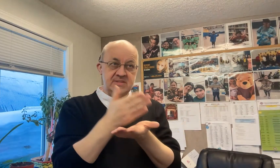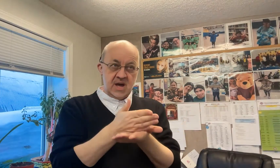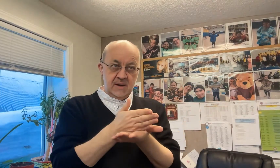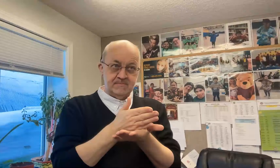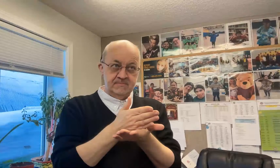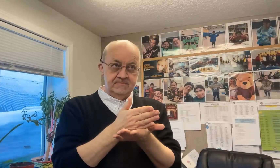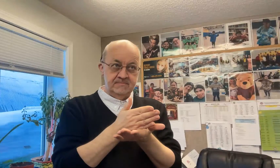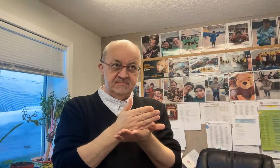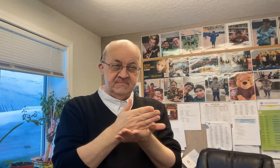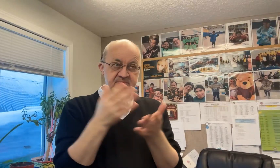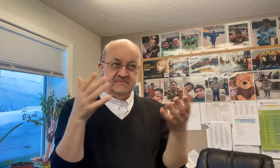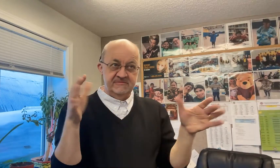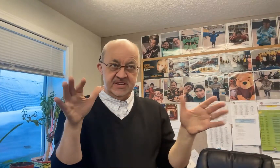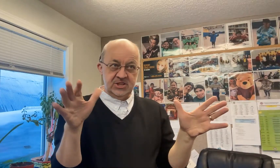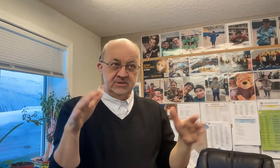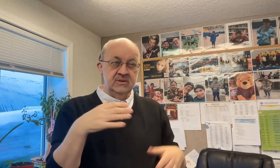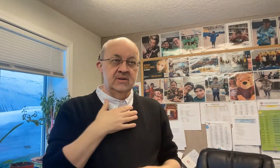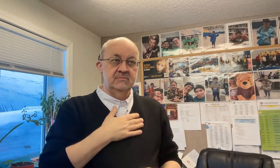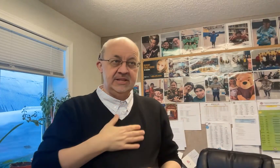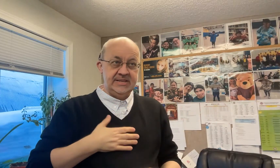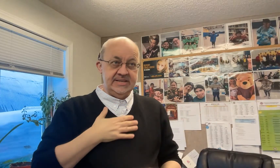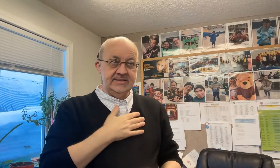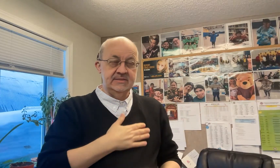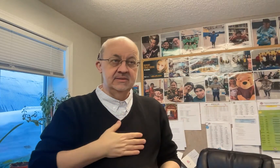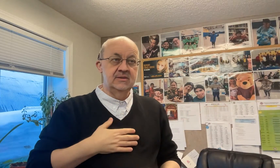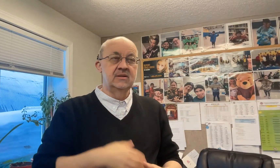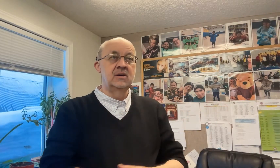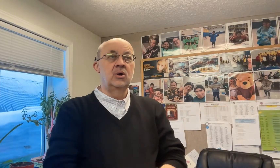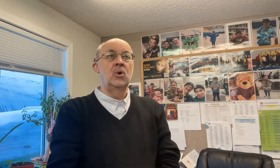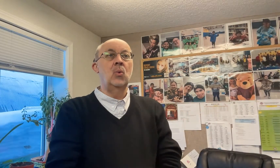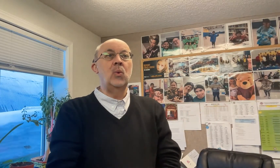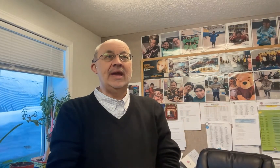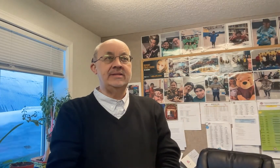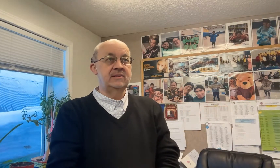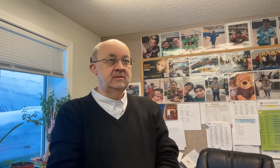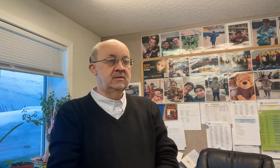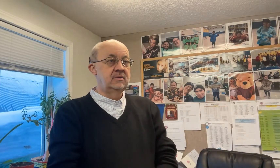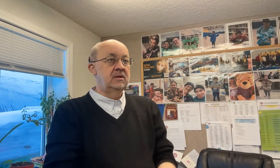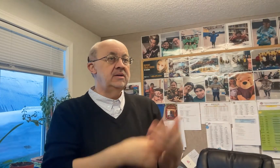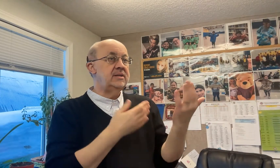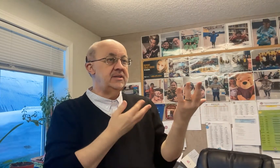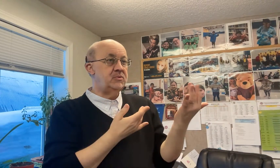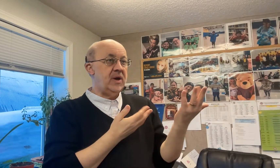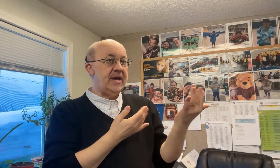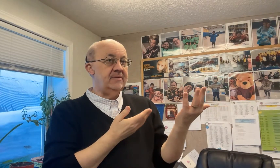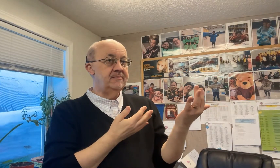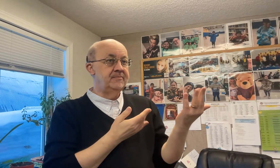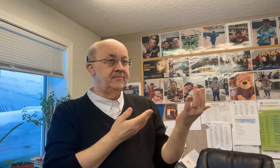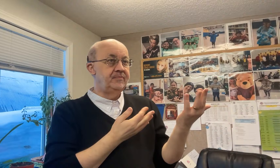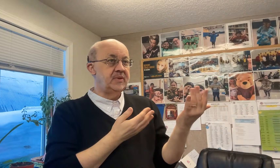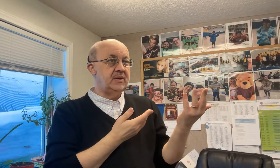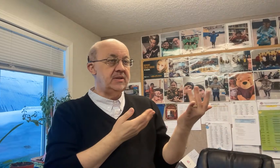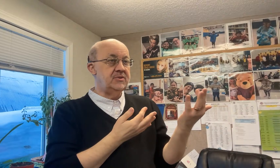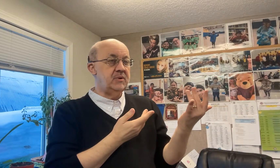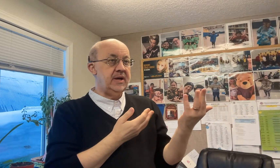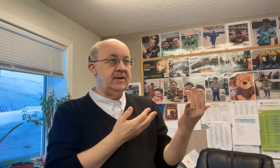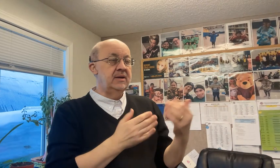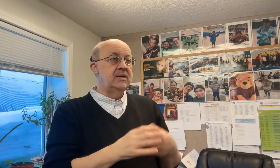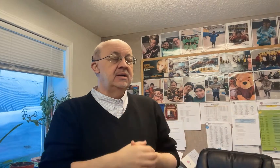Stop. Finish, please. Wait. You need to wait. You need to wait. Now,